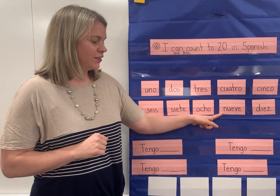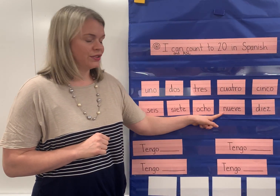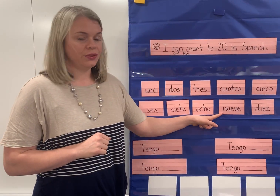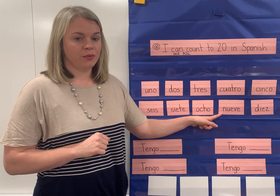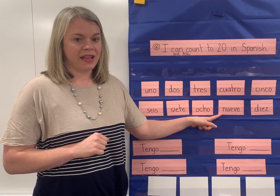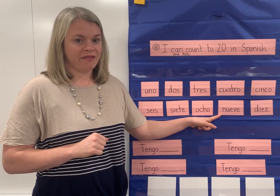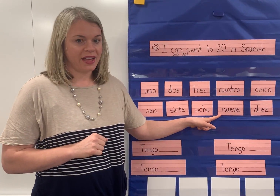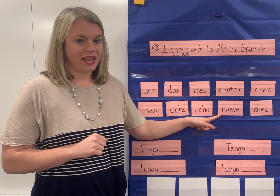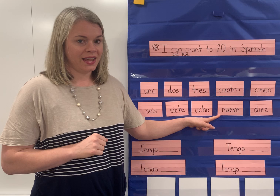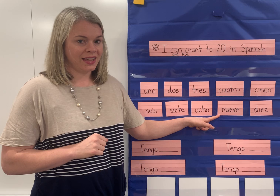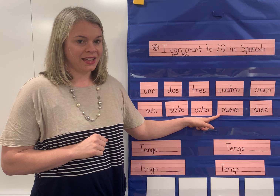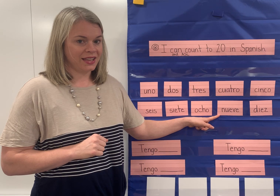9,